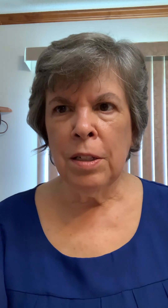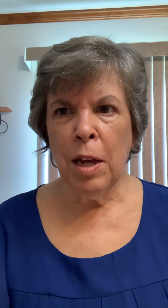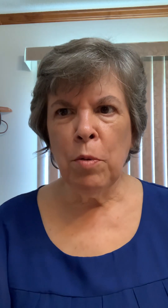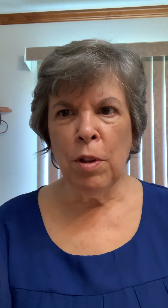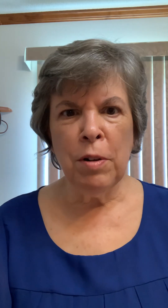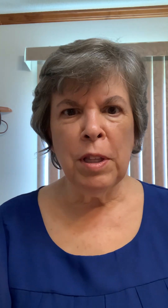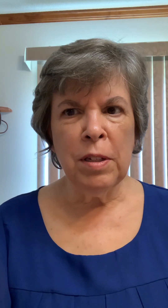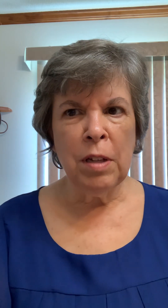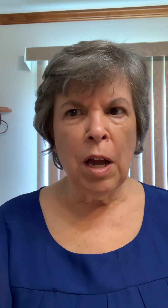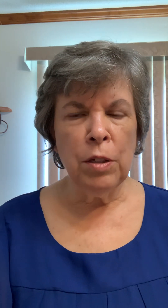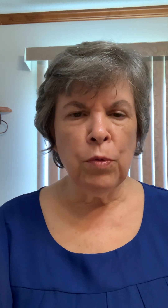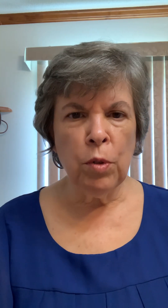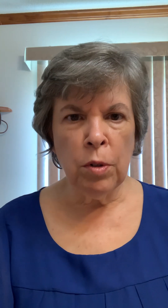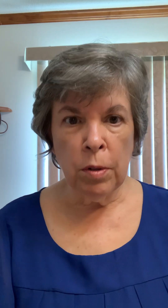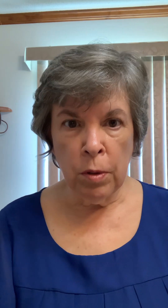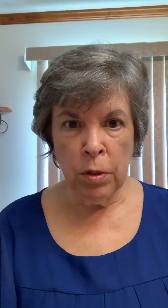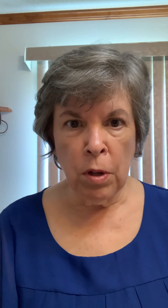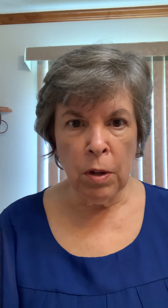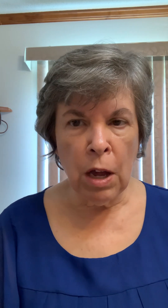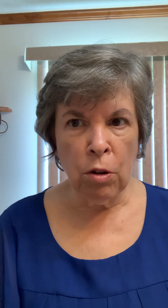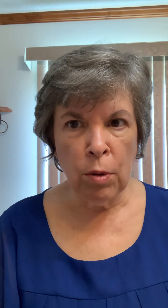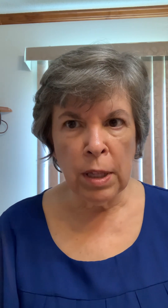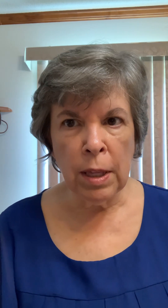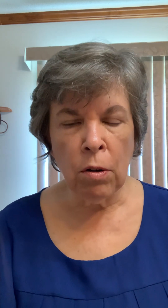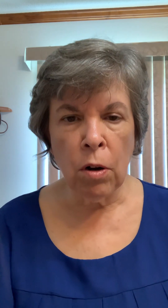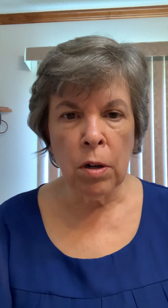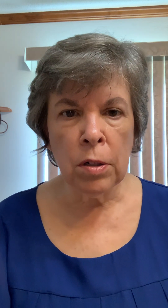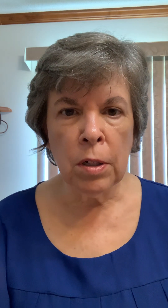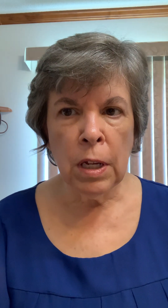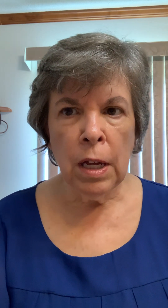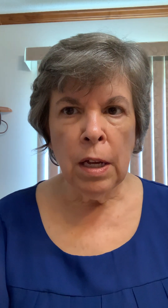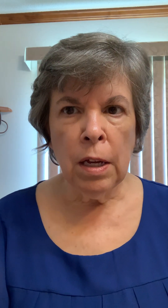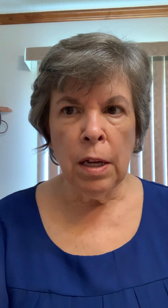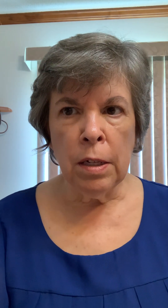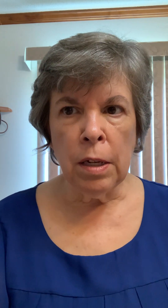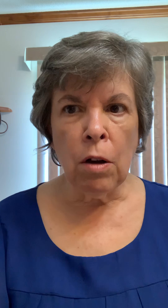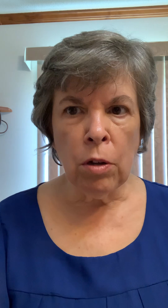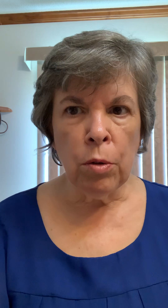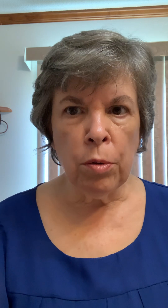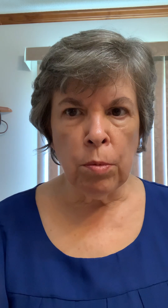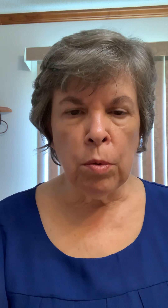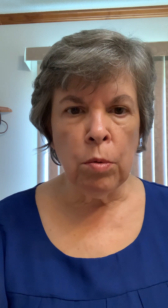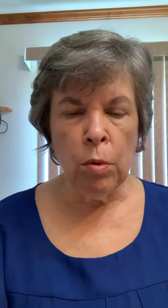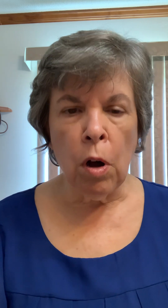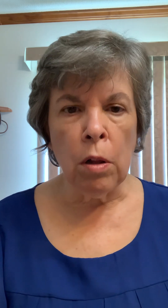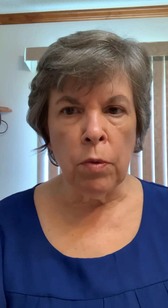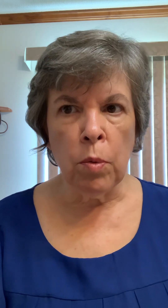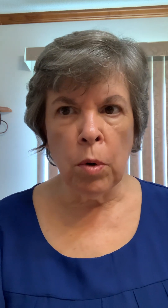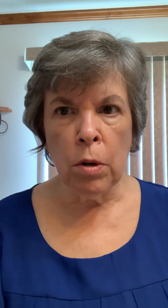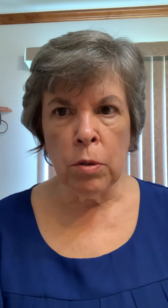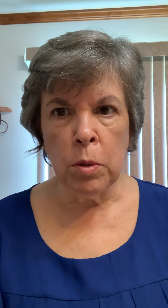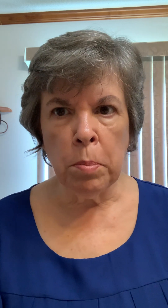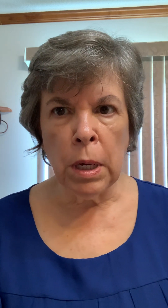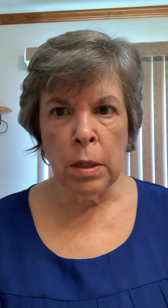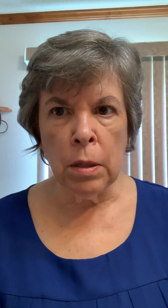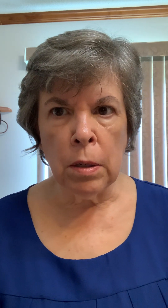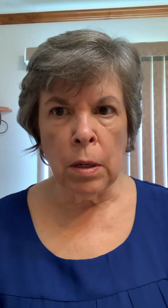Today we're learning the signs for the song How Great Thou Art, and I'll go through all of the words, but I